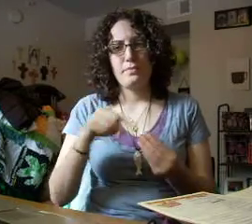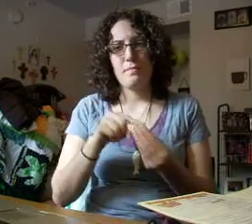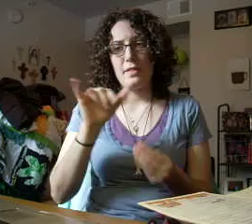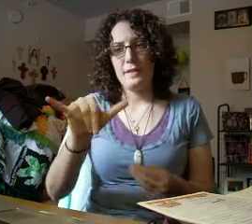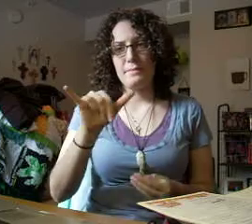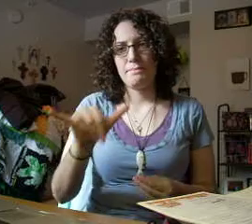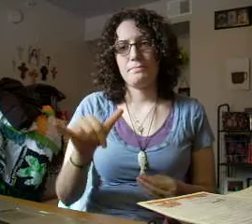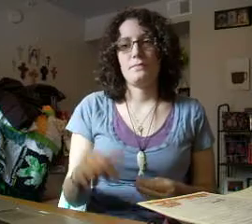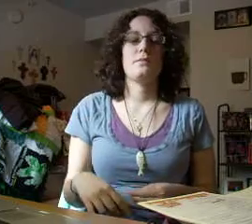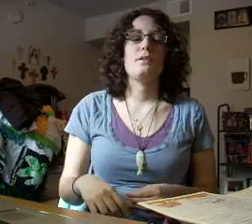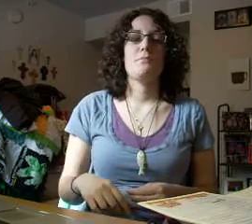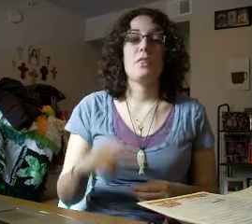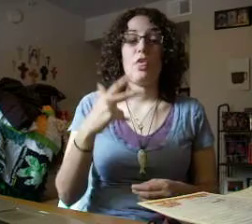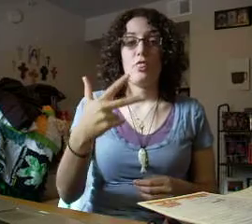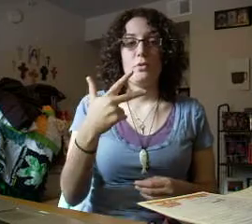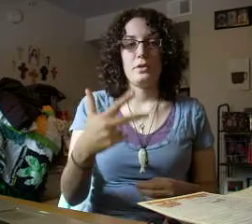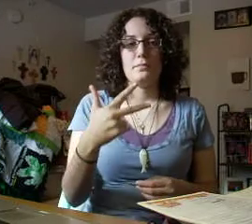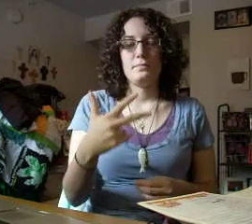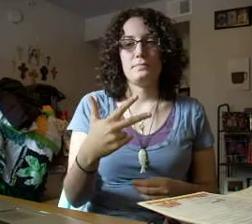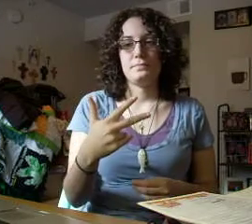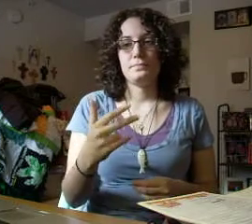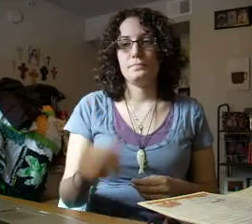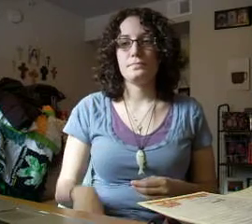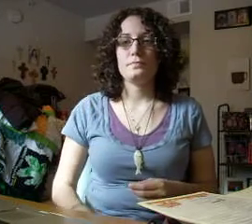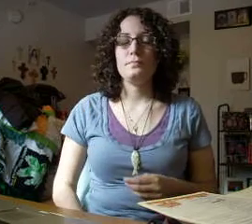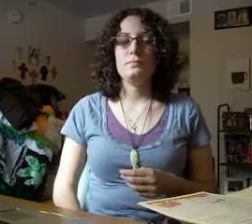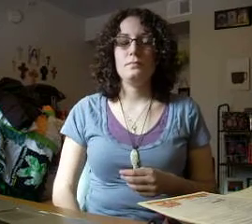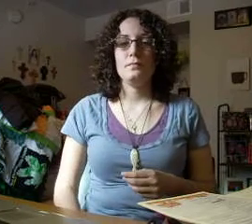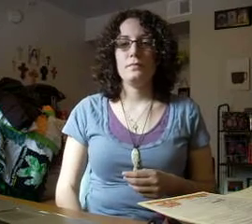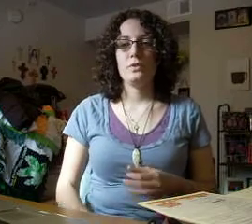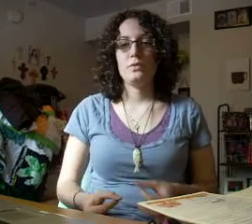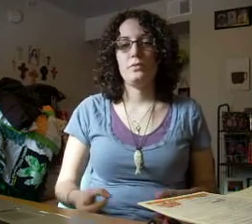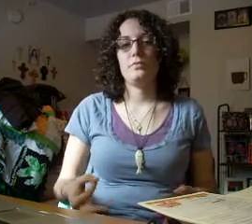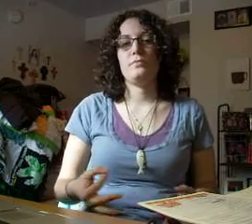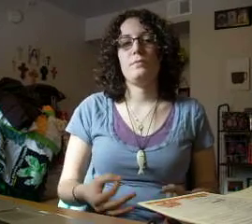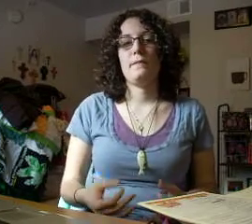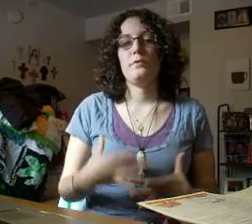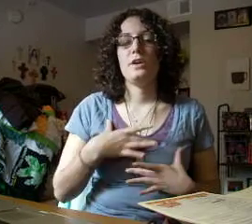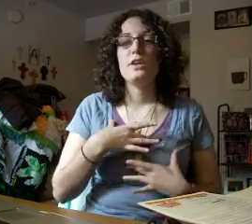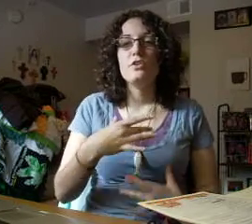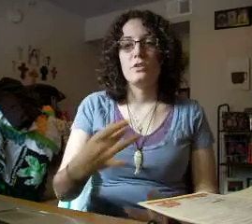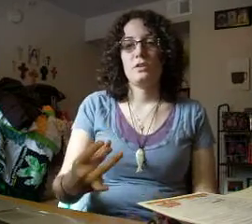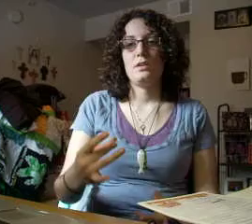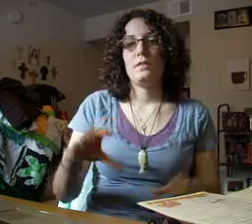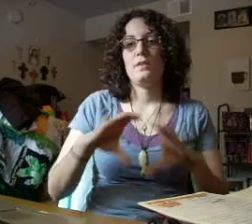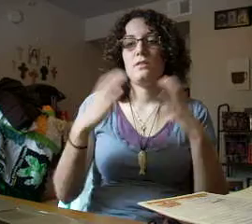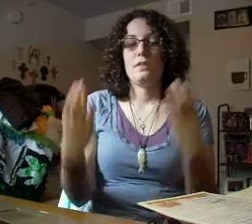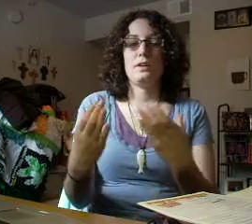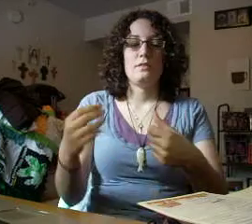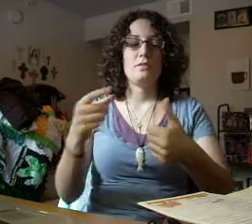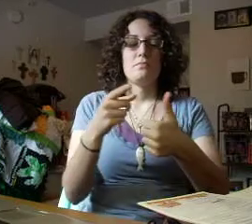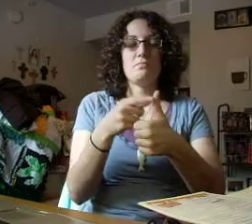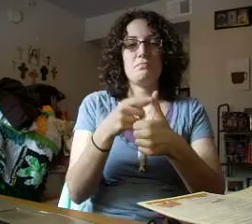We're going to be interested in this class in solid, liquid, or gas.